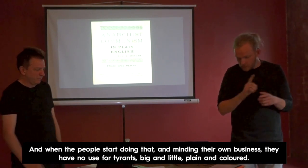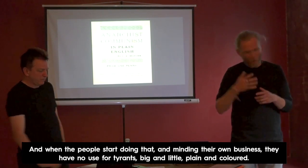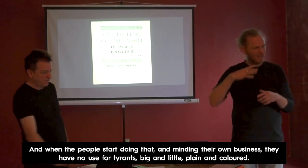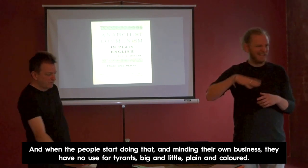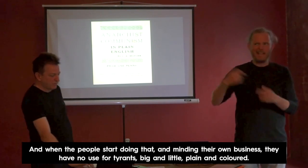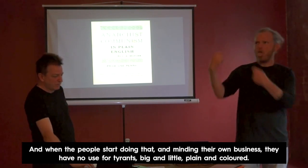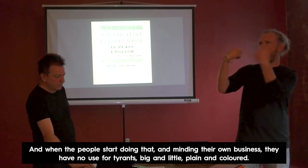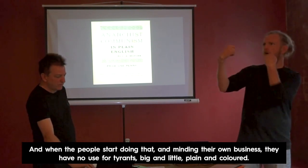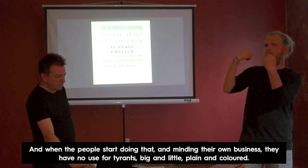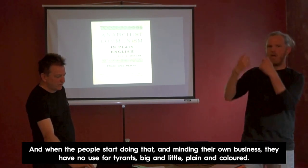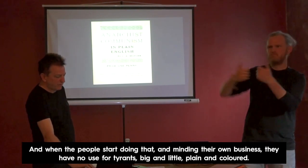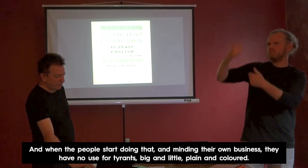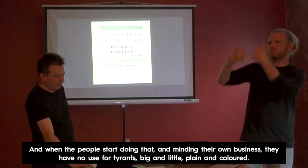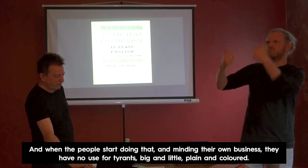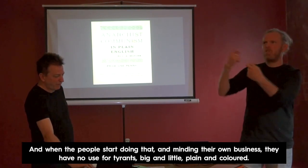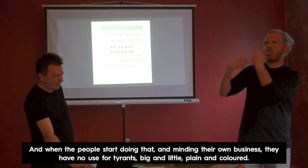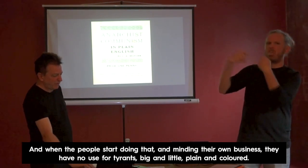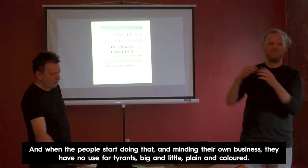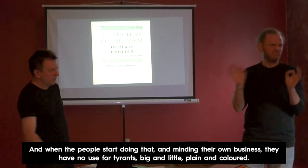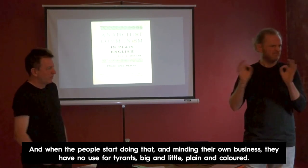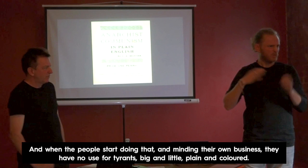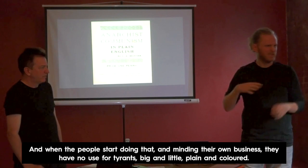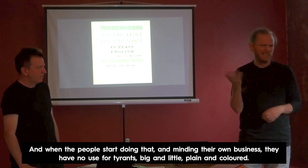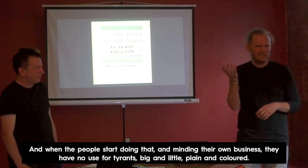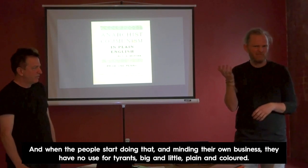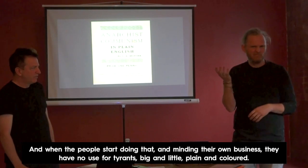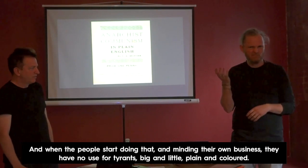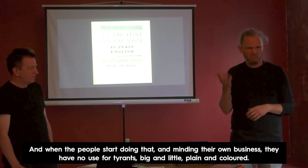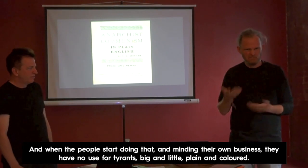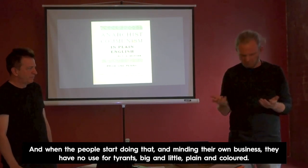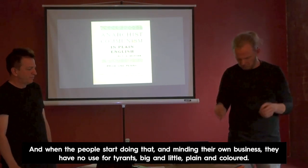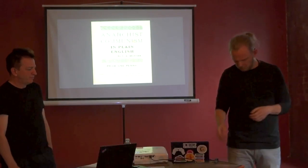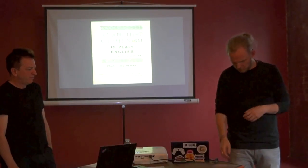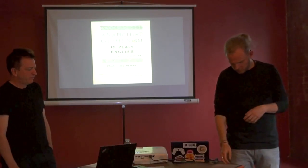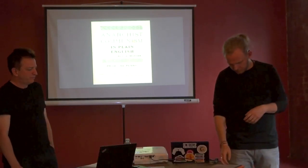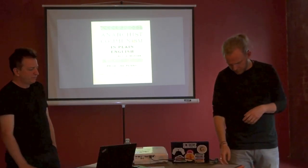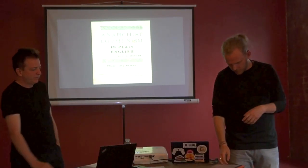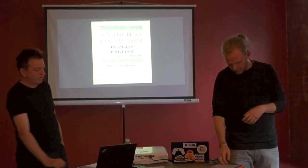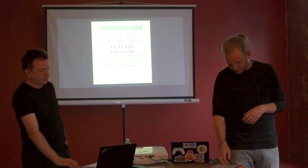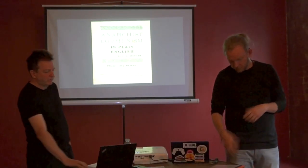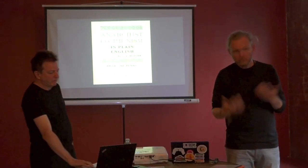have no use for tyrants, big and little, plain and coloured.